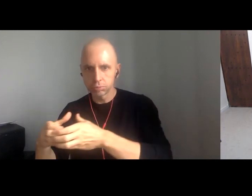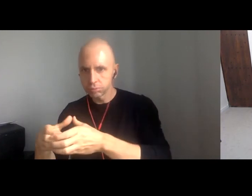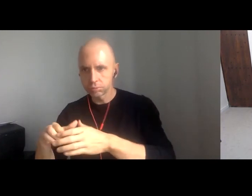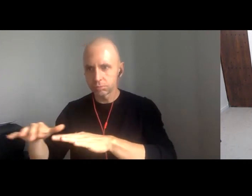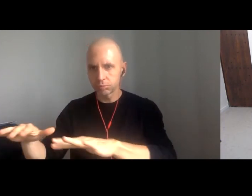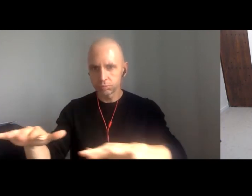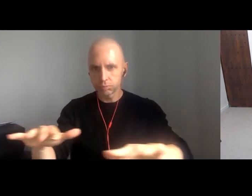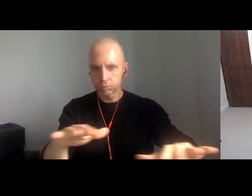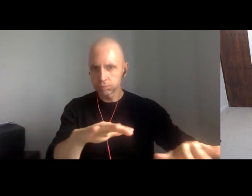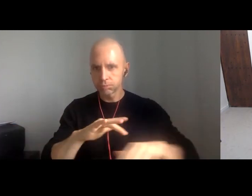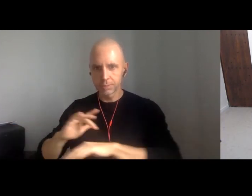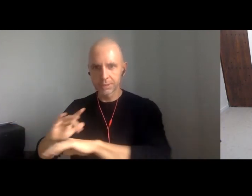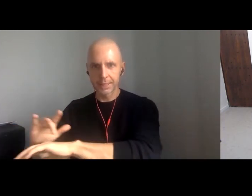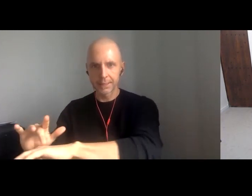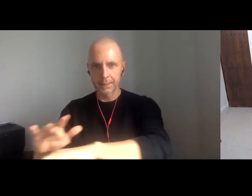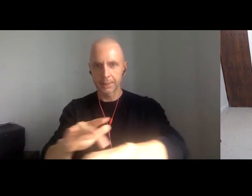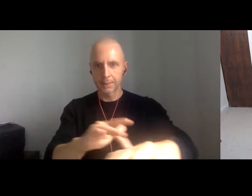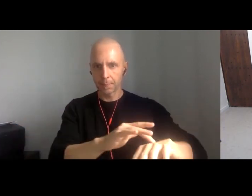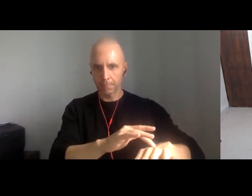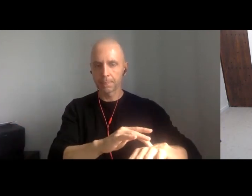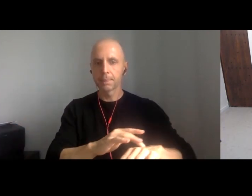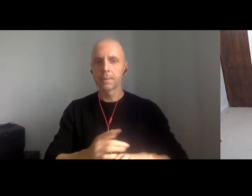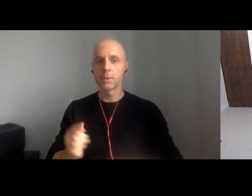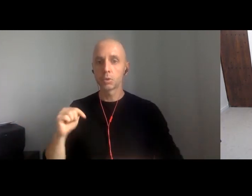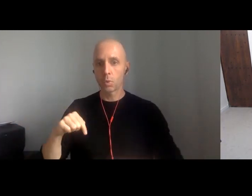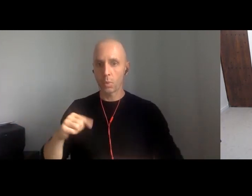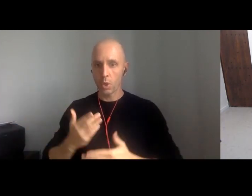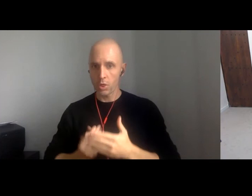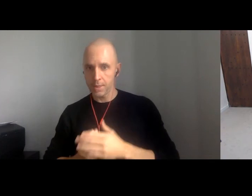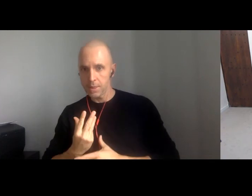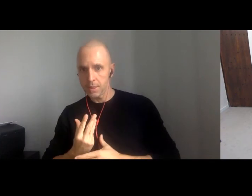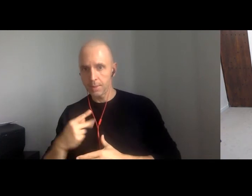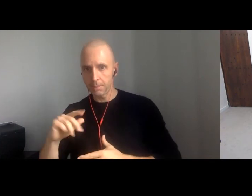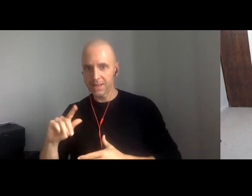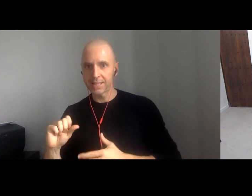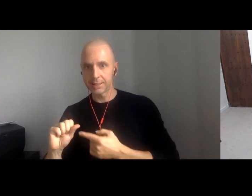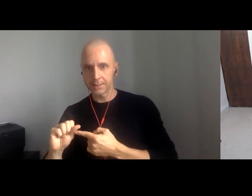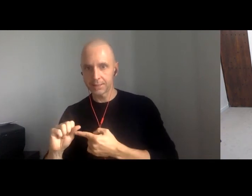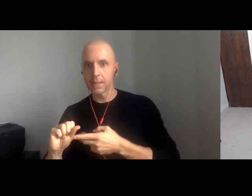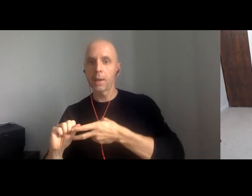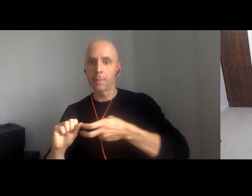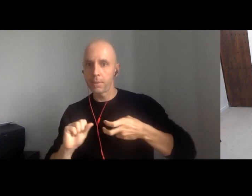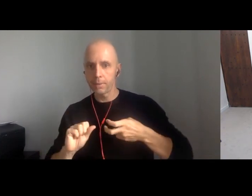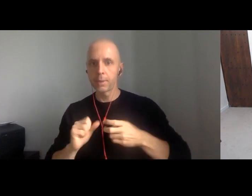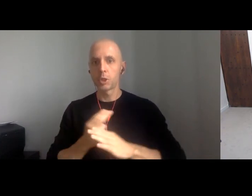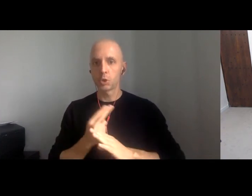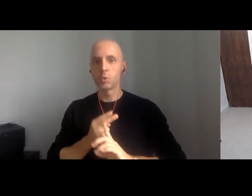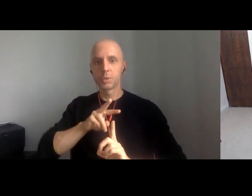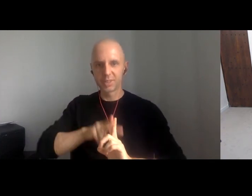have been used historically and have transferred into modern medicine as well. So there was some truth into their medicinal